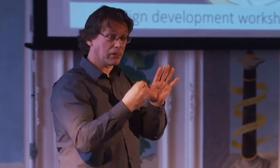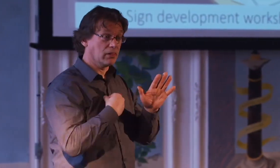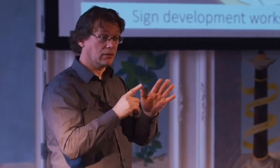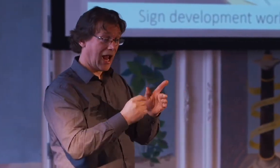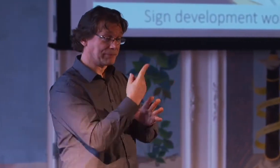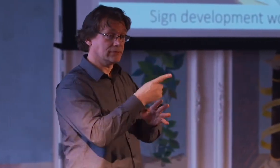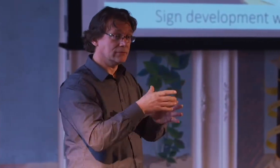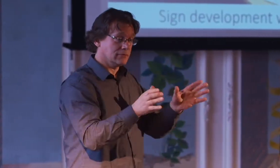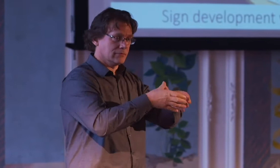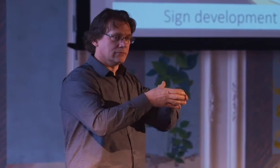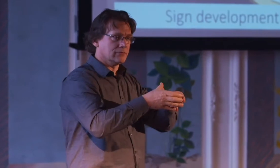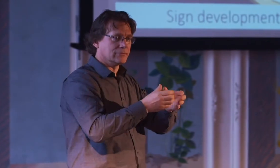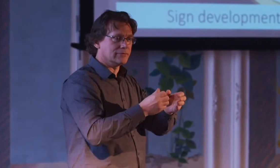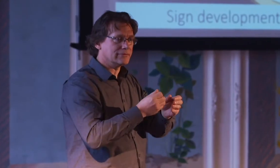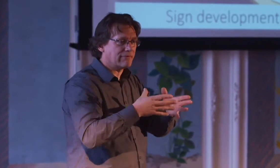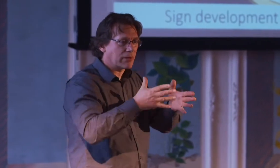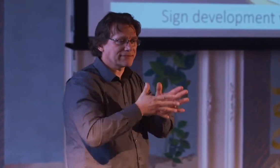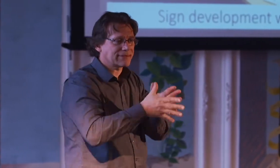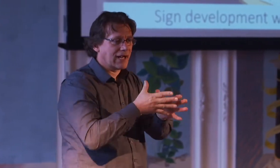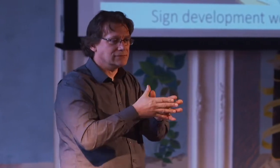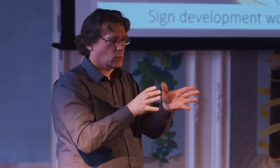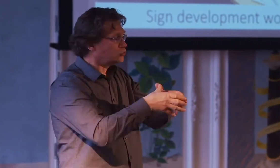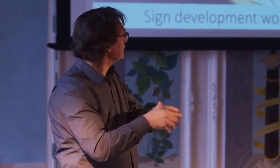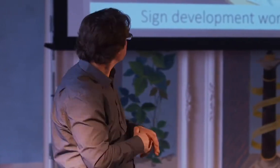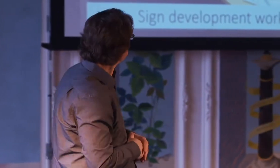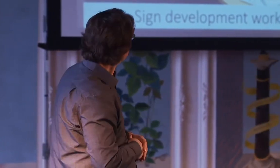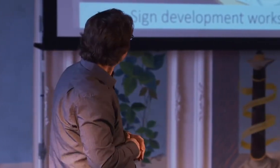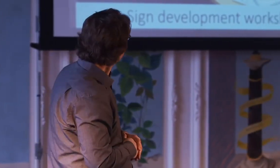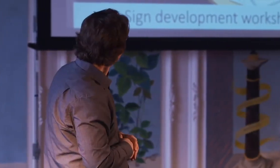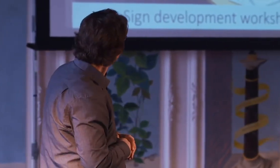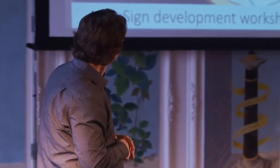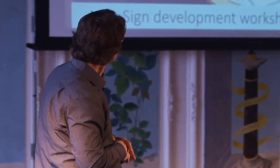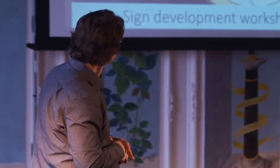This is an example of what happens in one of our sign development workshops.